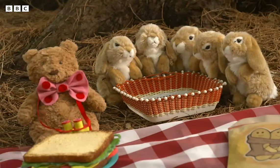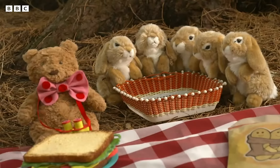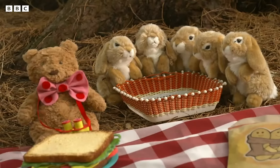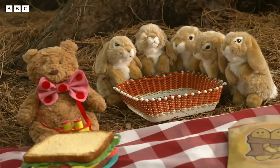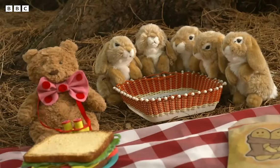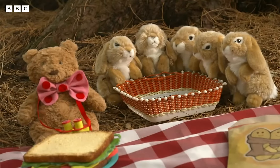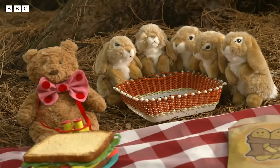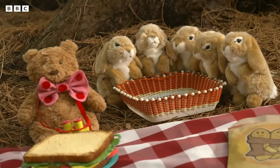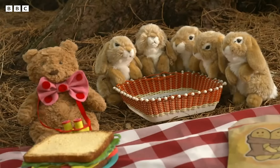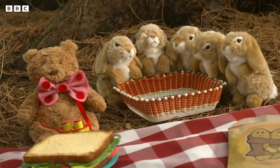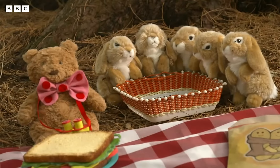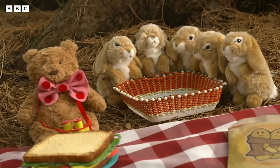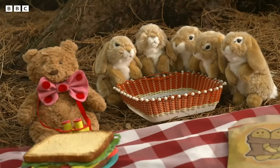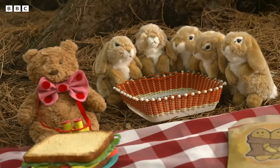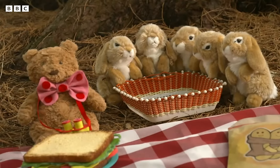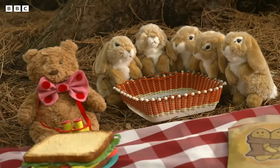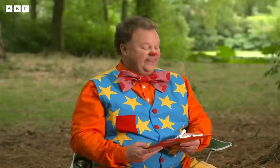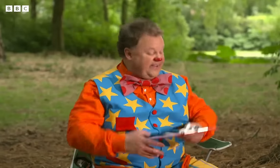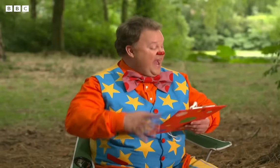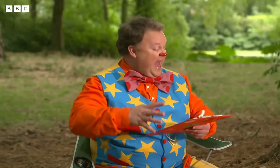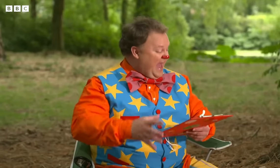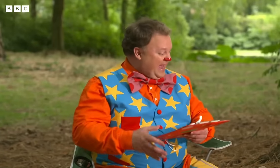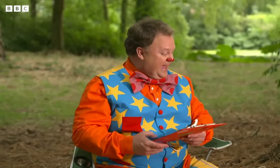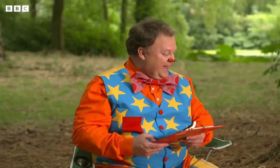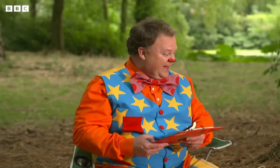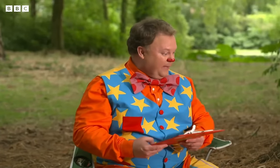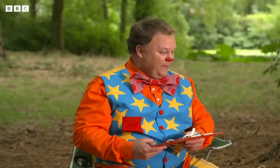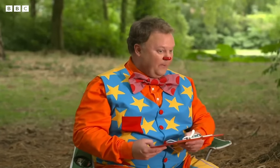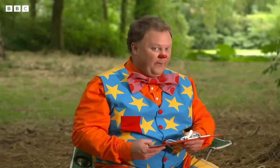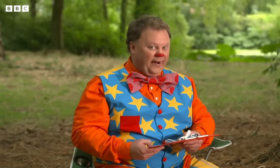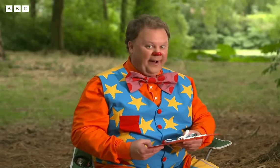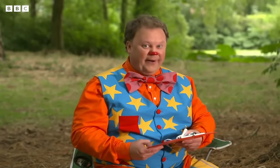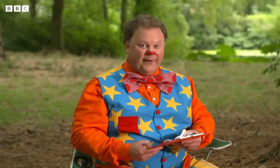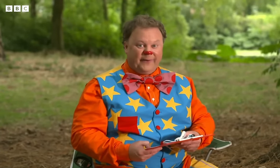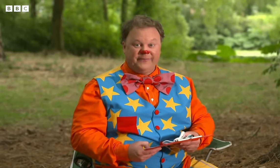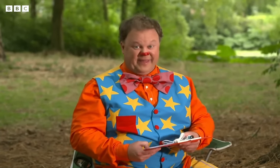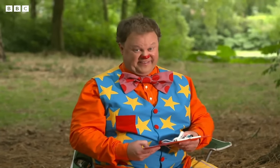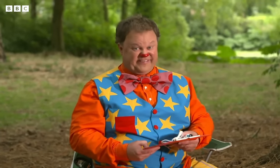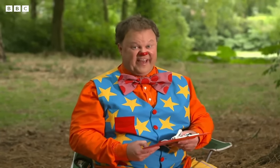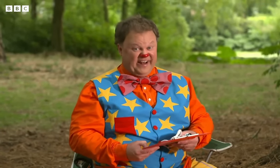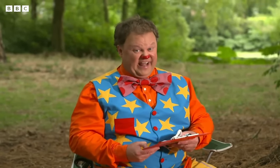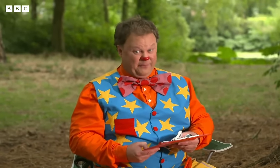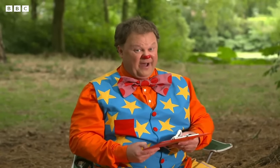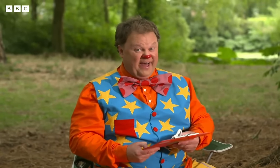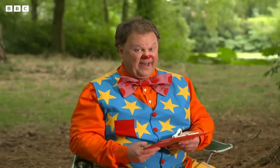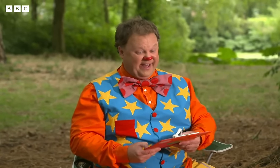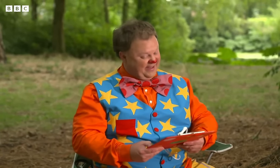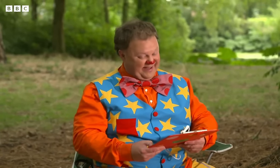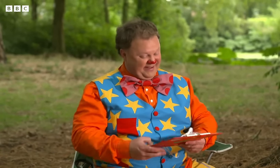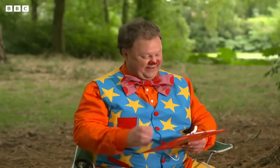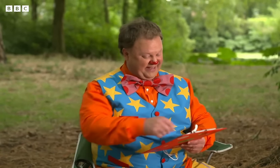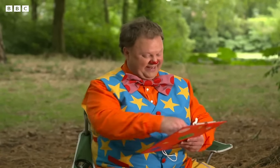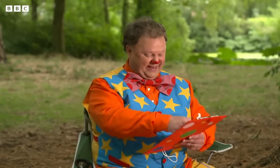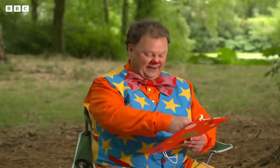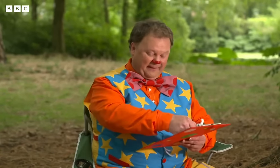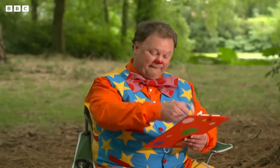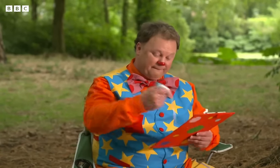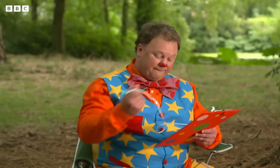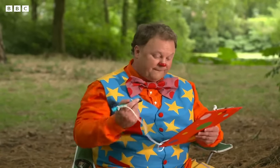Wow, those rabbits were hungry. Yay! Whoa, they certainly were. Mr.